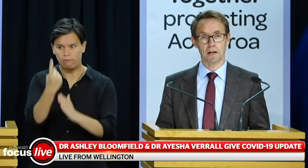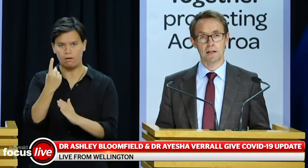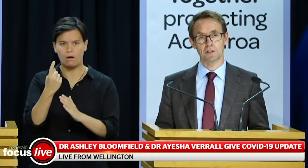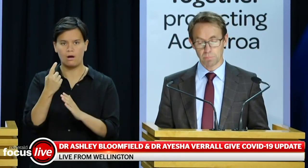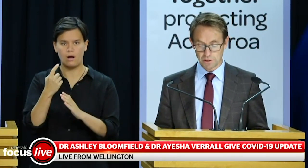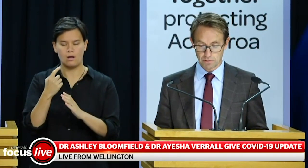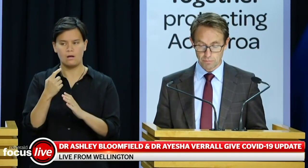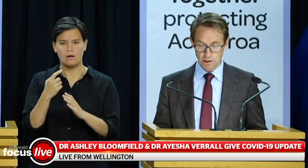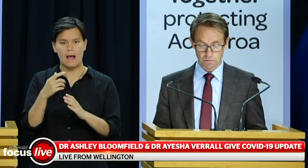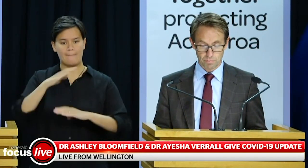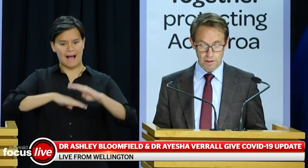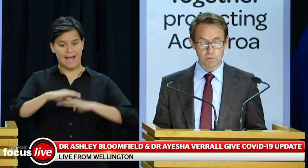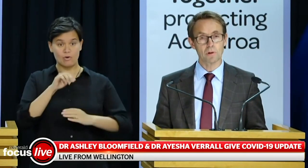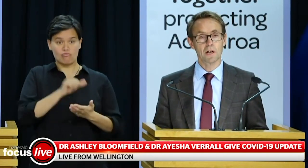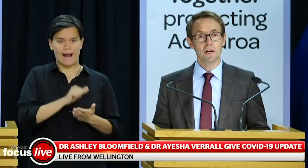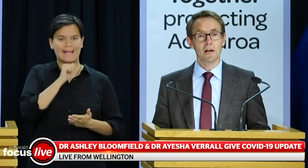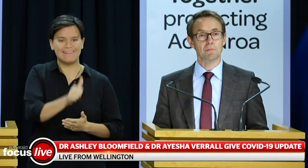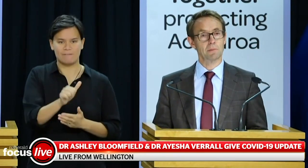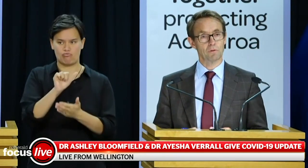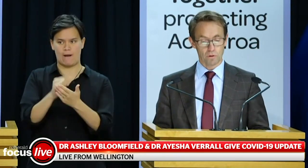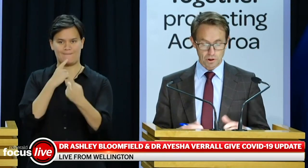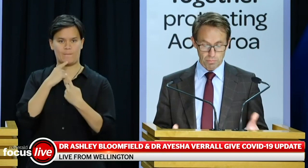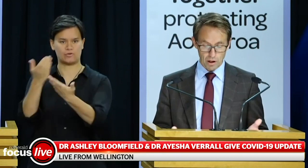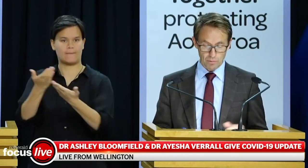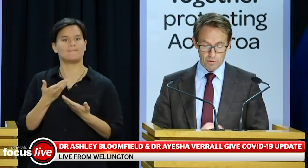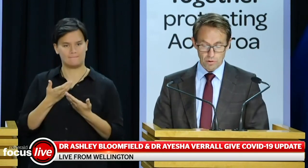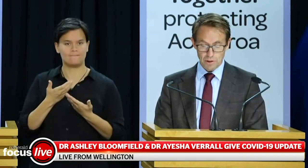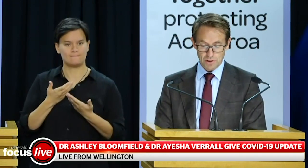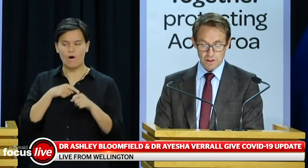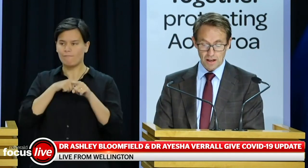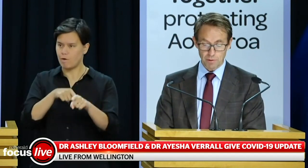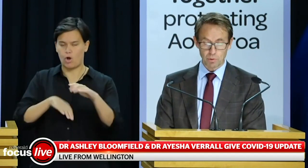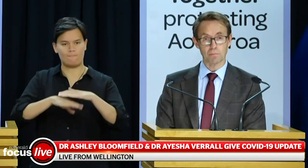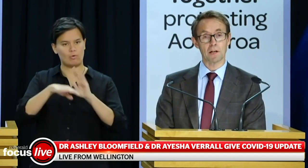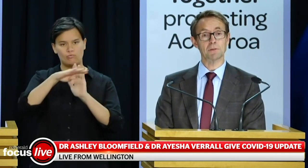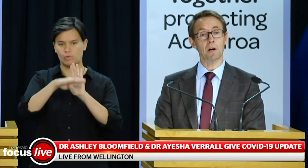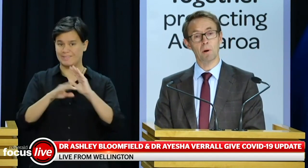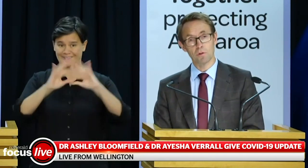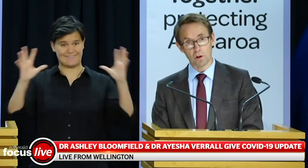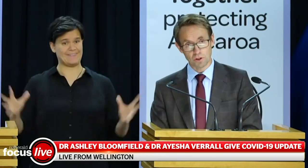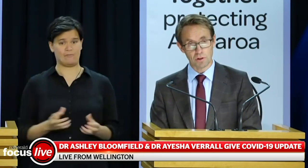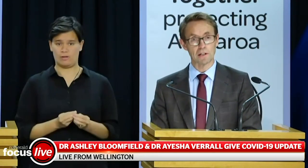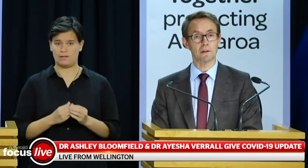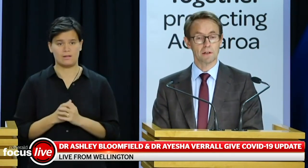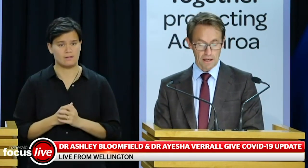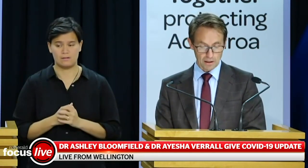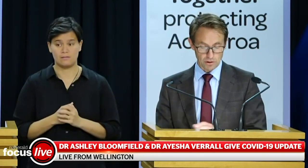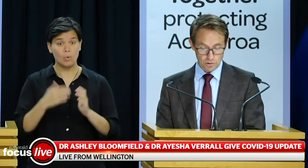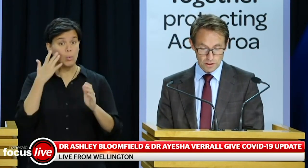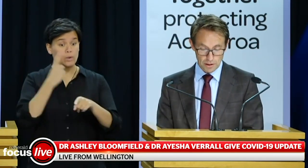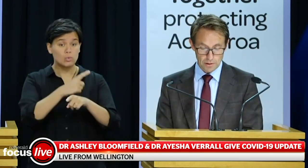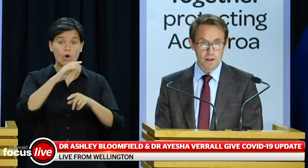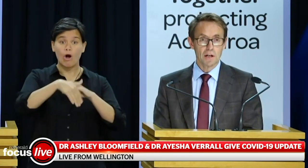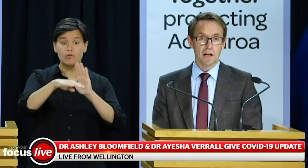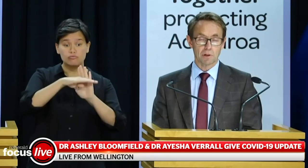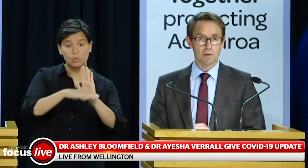accurate and complete information from people, and people fully complying with all the measures that have been put in place by both Australia and